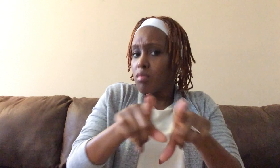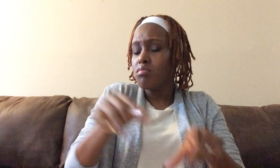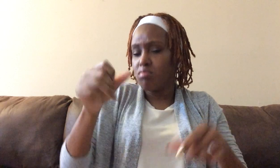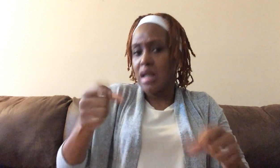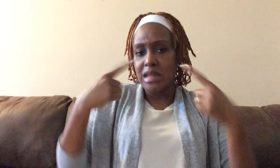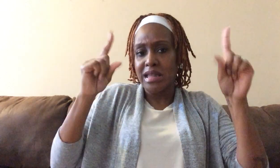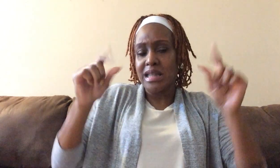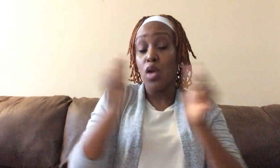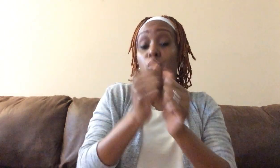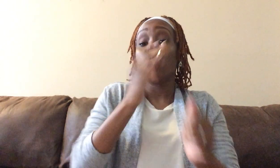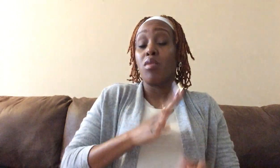Thank you.